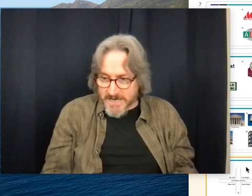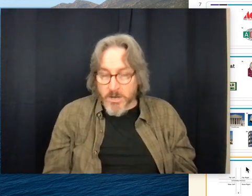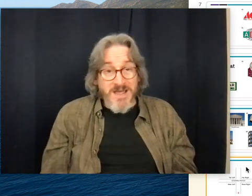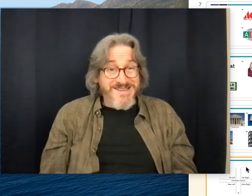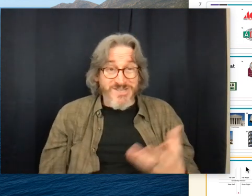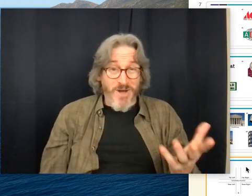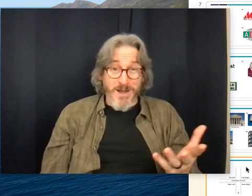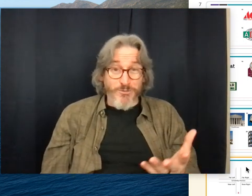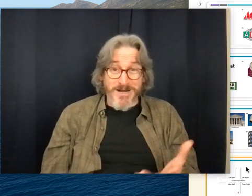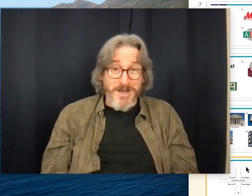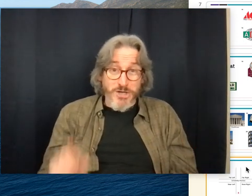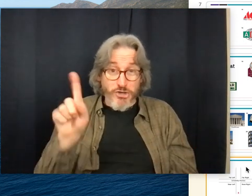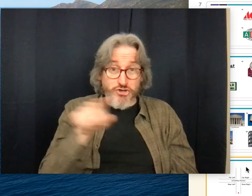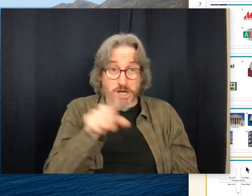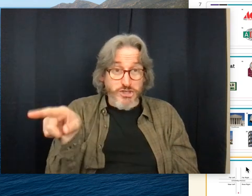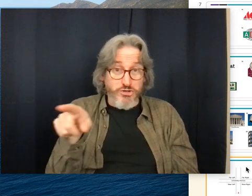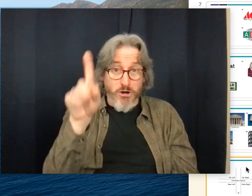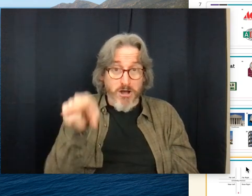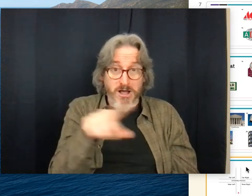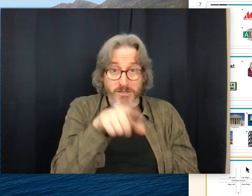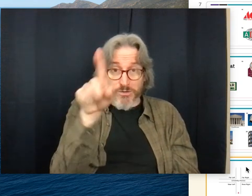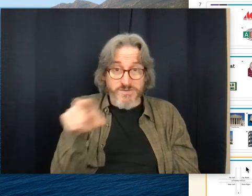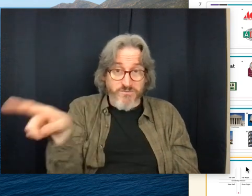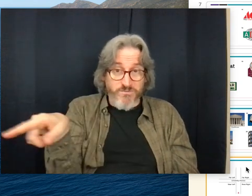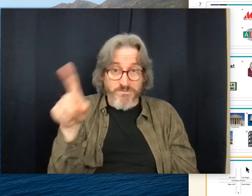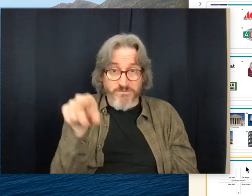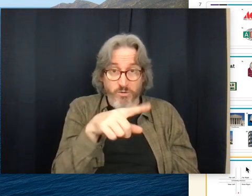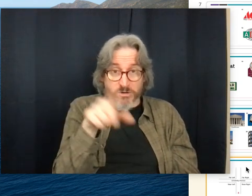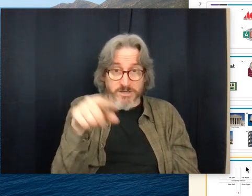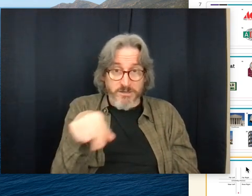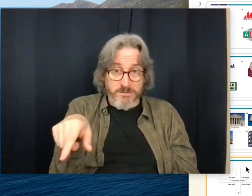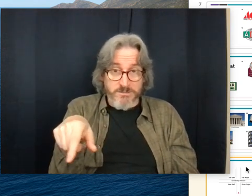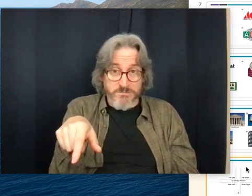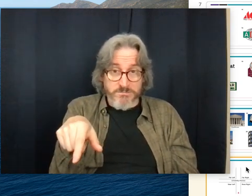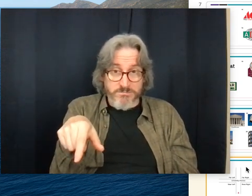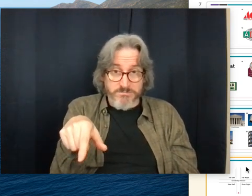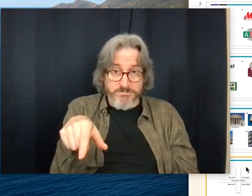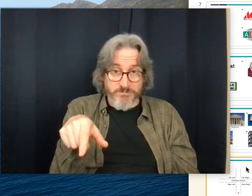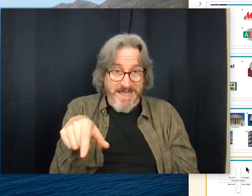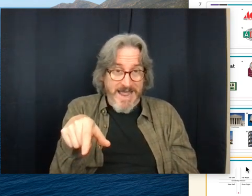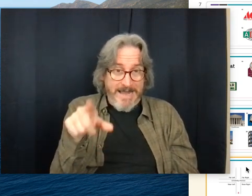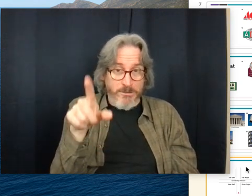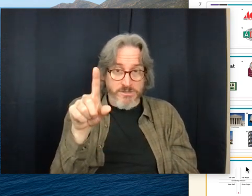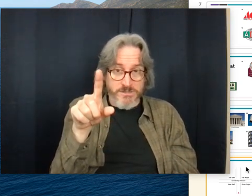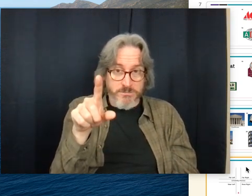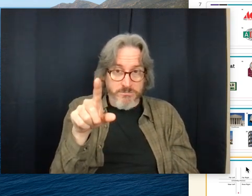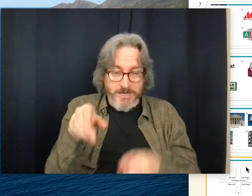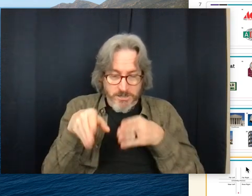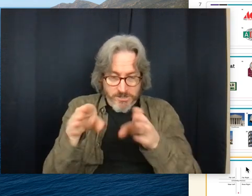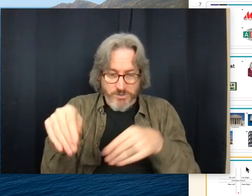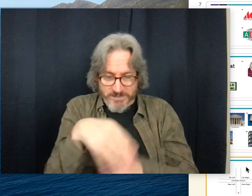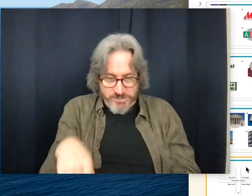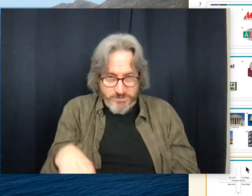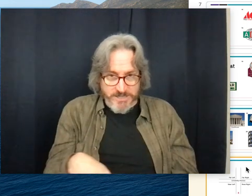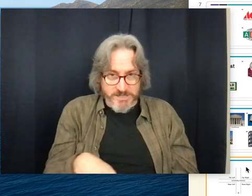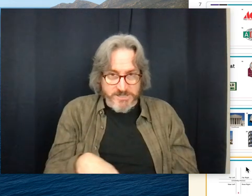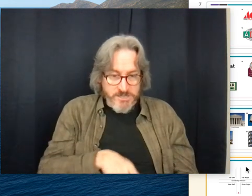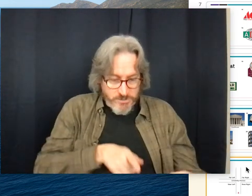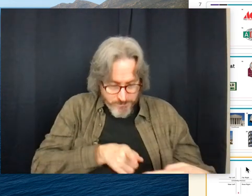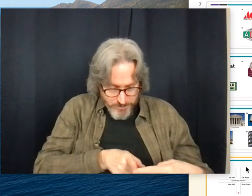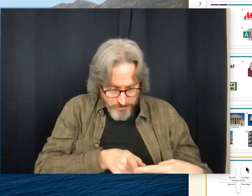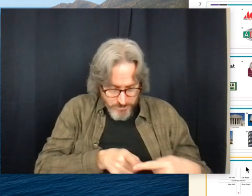looking down. So I would recommend just draw those 4 little angles, right? So you got the